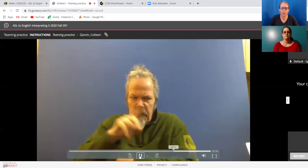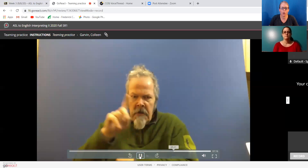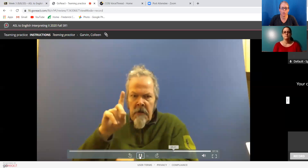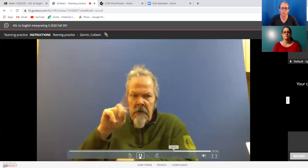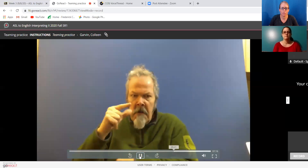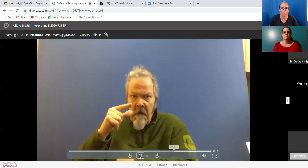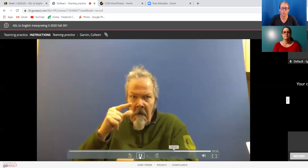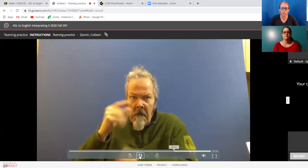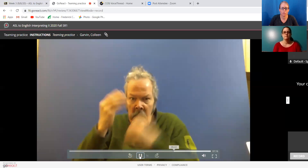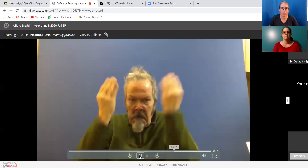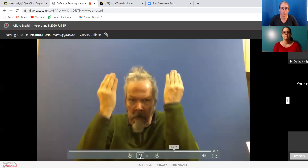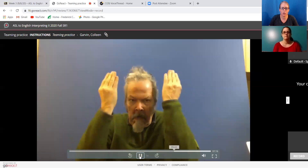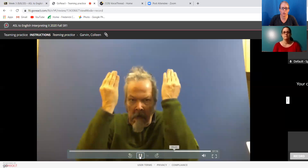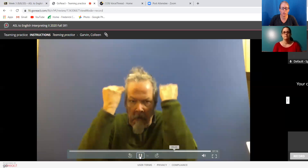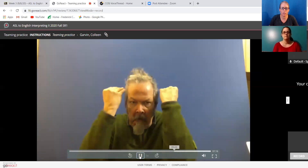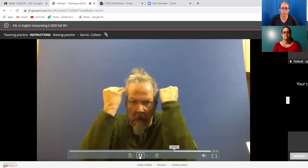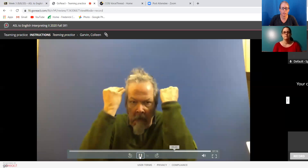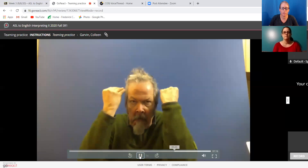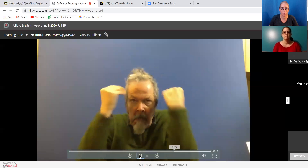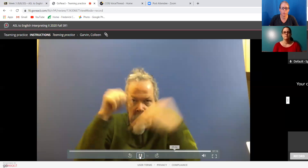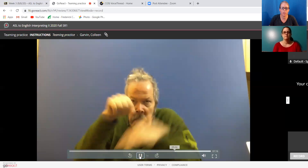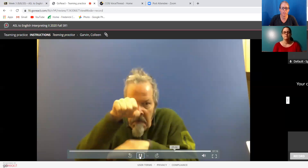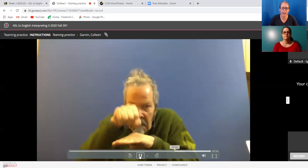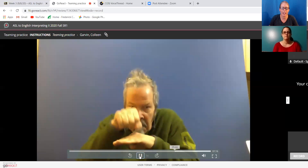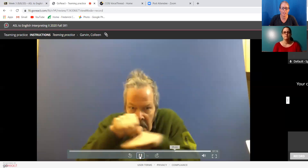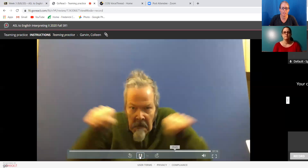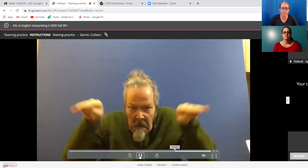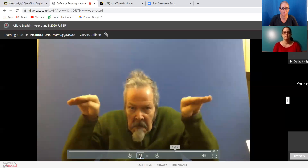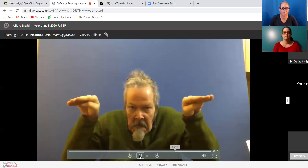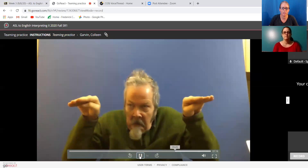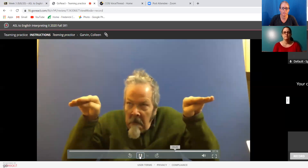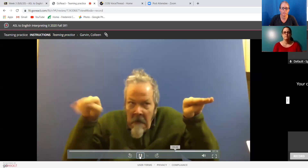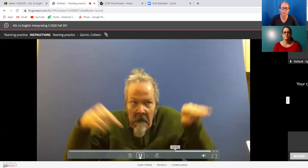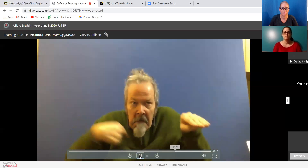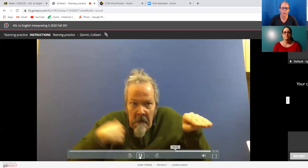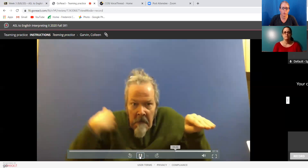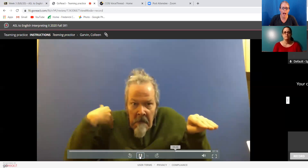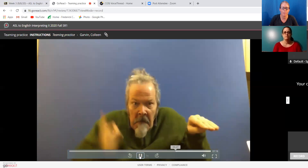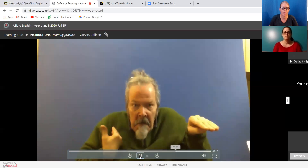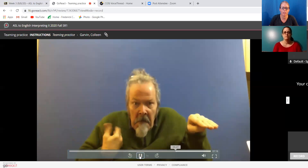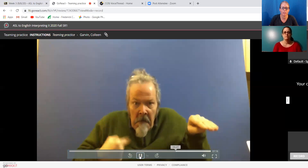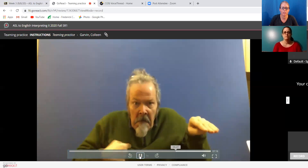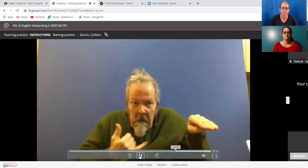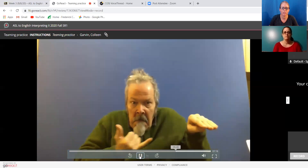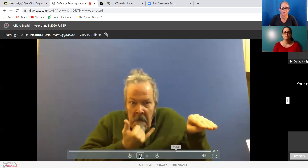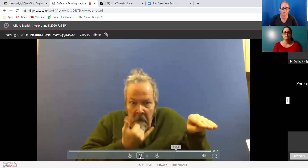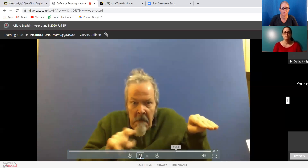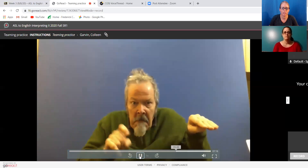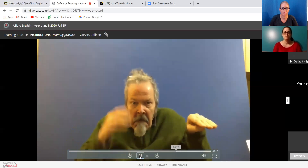And the frog and the dog, they were both sad. They don't know what happened.